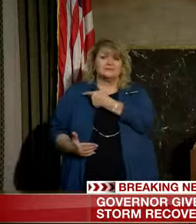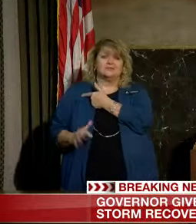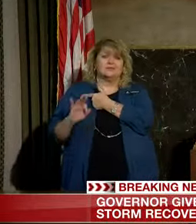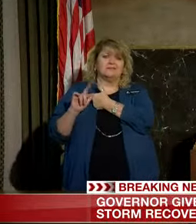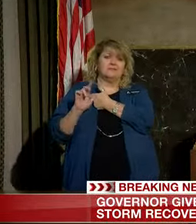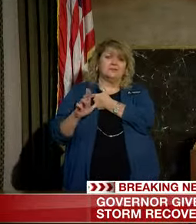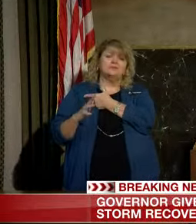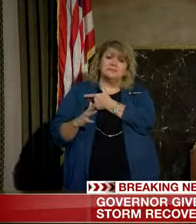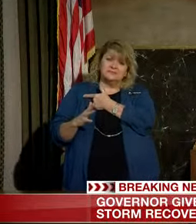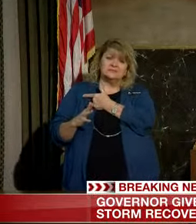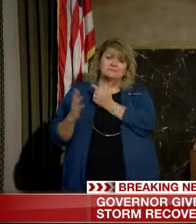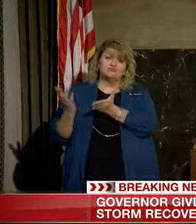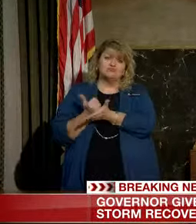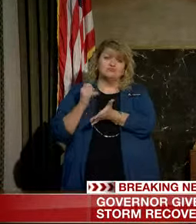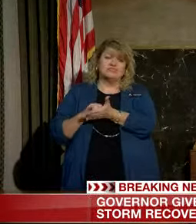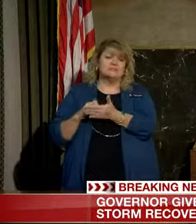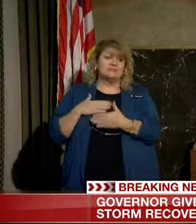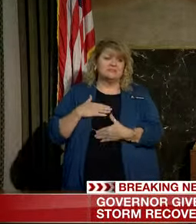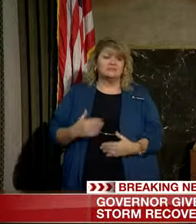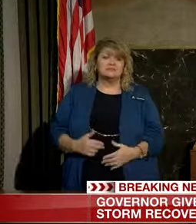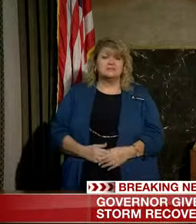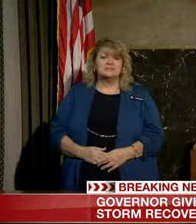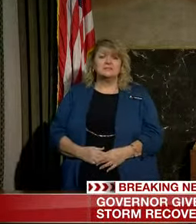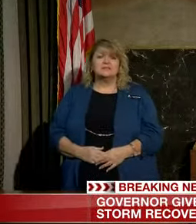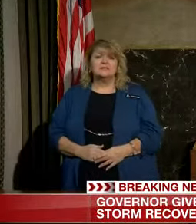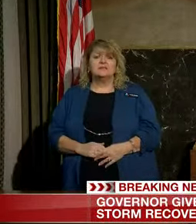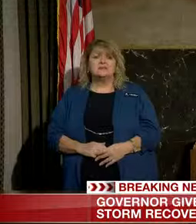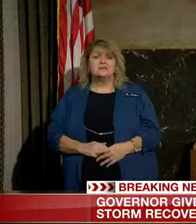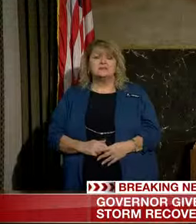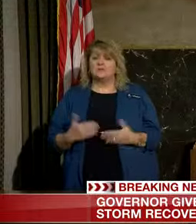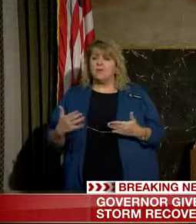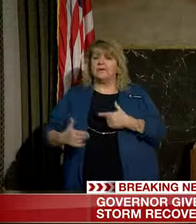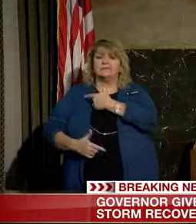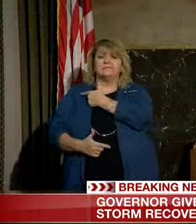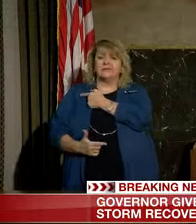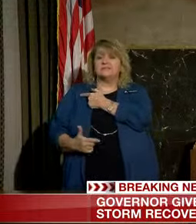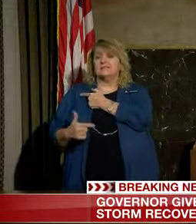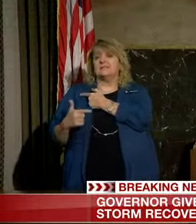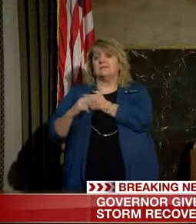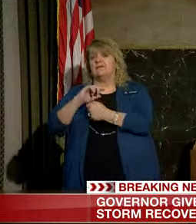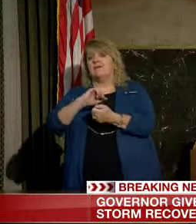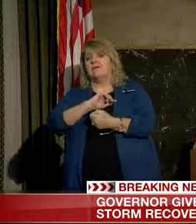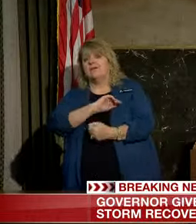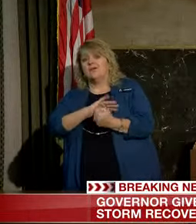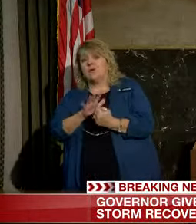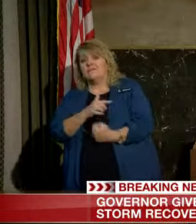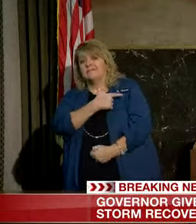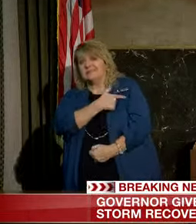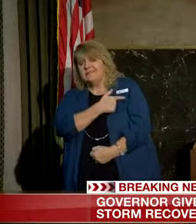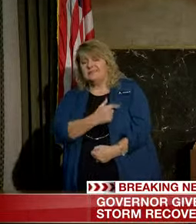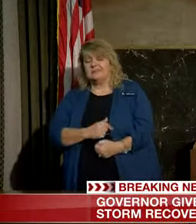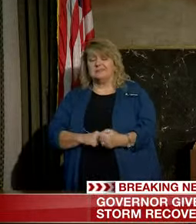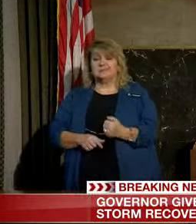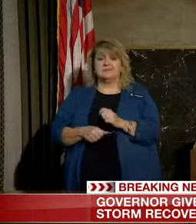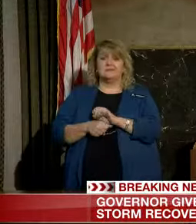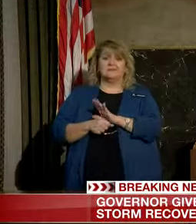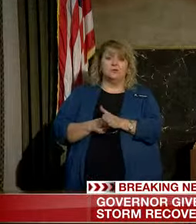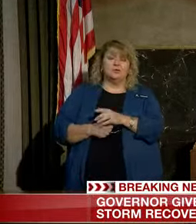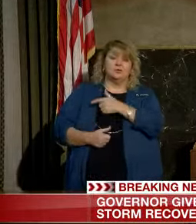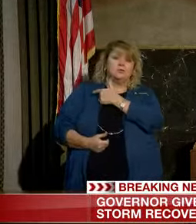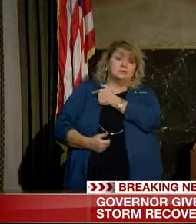advantage of the flu vaccines that are out there. Let's get vaccinated with respect to the COVID vaccines. Get